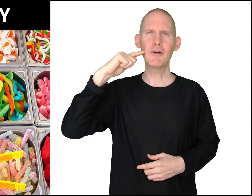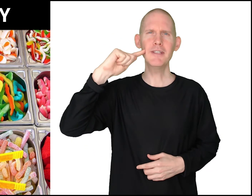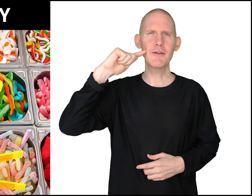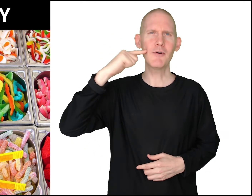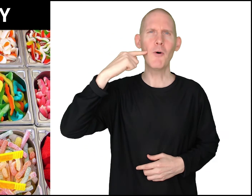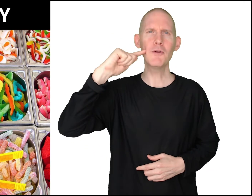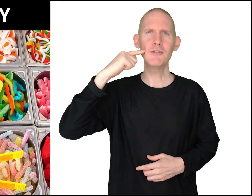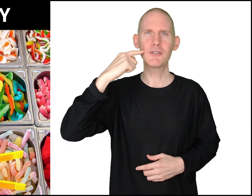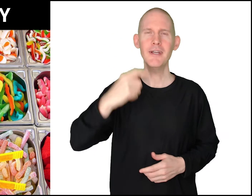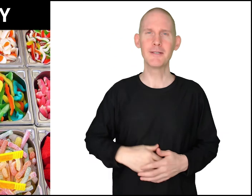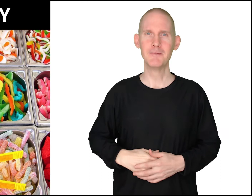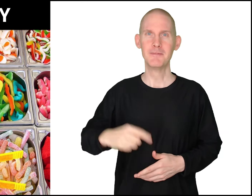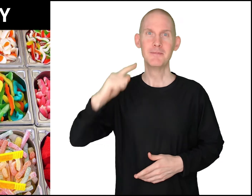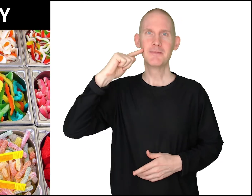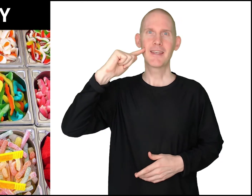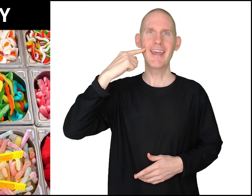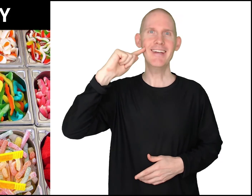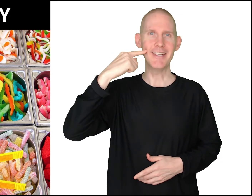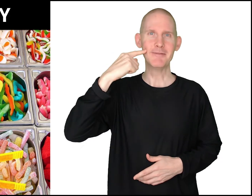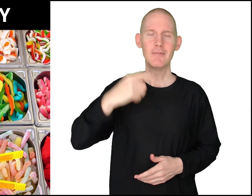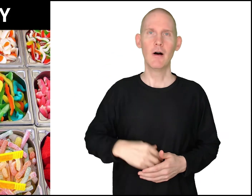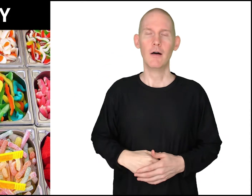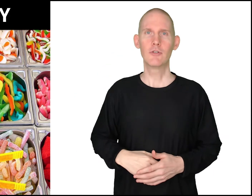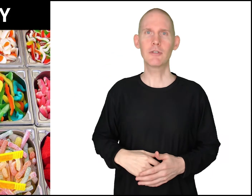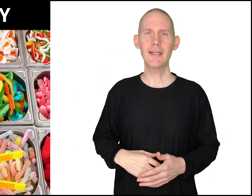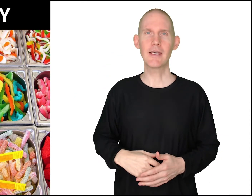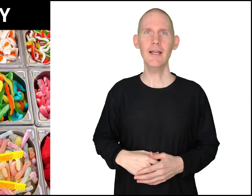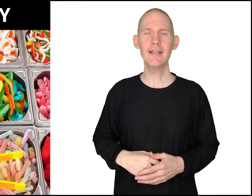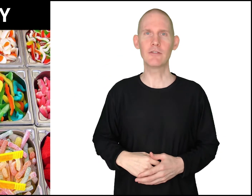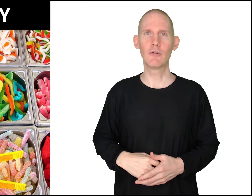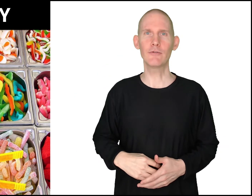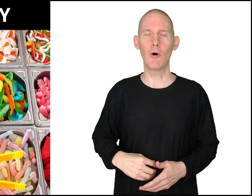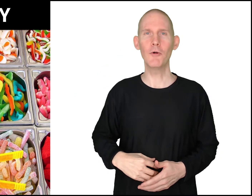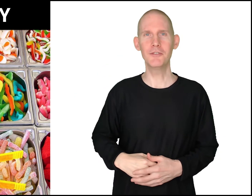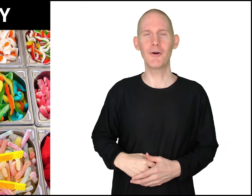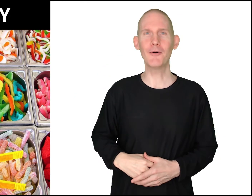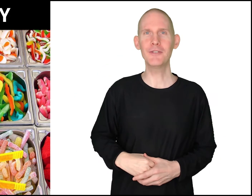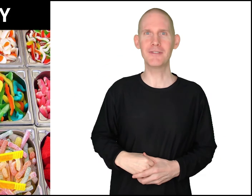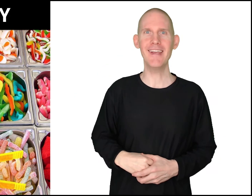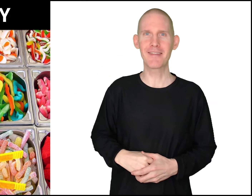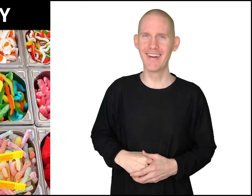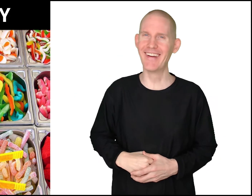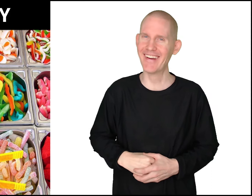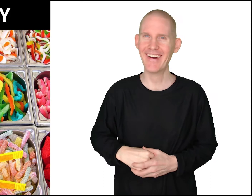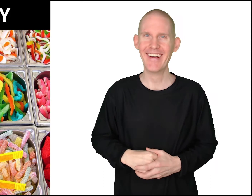a little hole in your cheek. Candy. Just like candy, it drills holes in your teeth. All